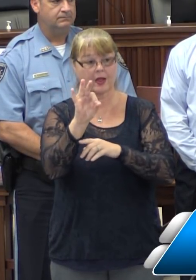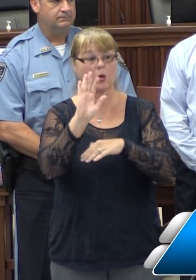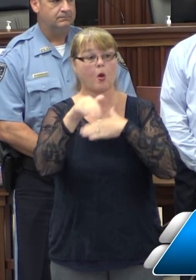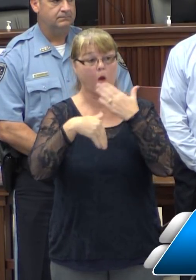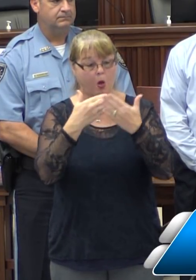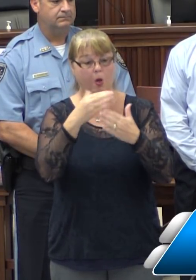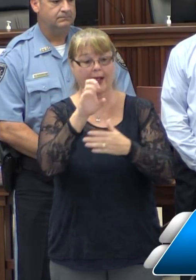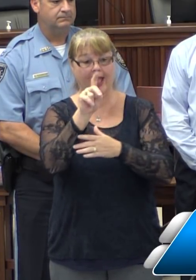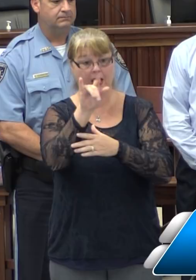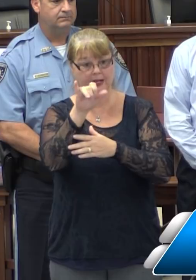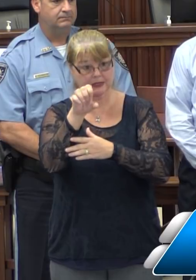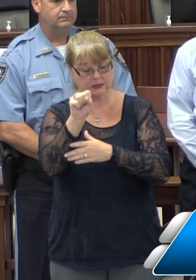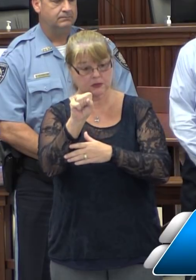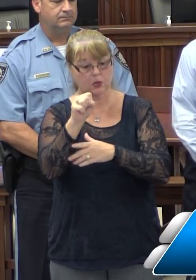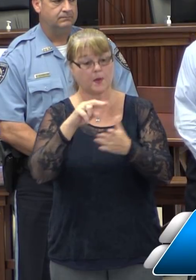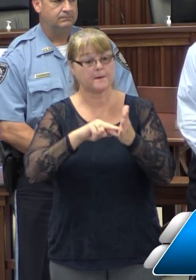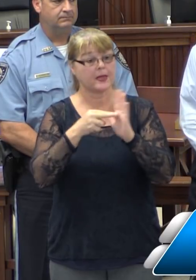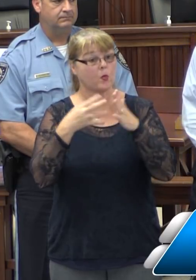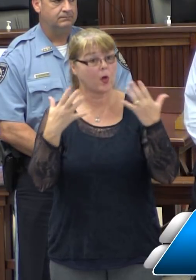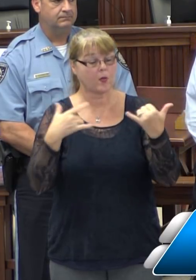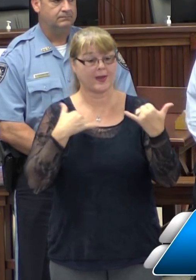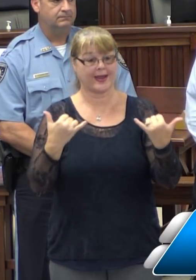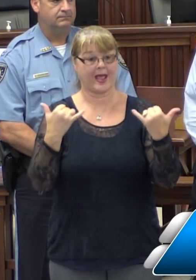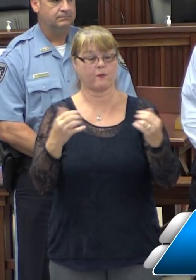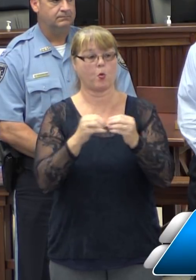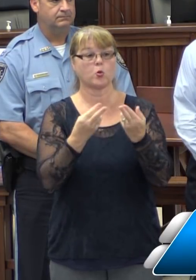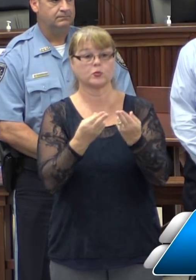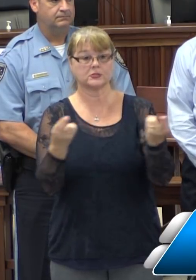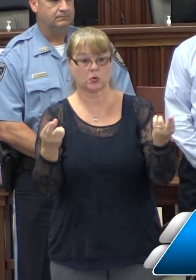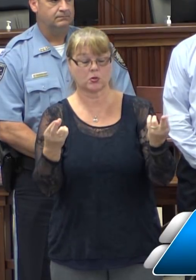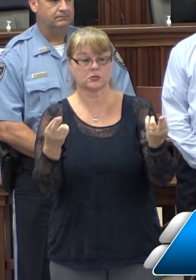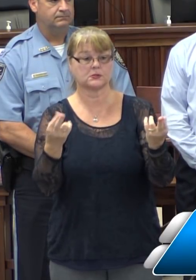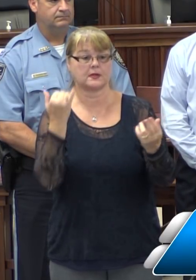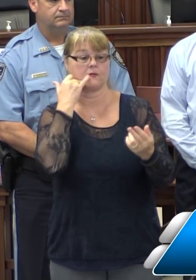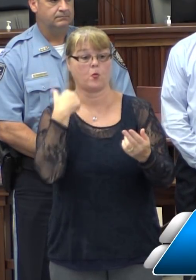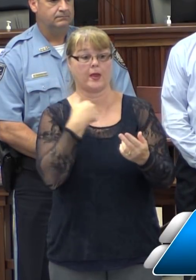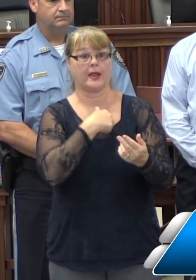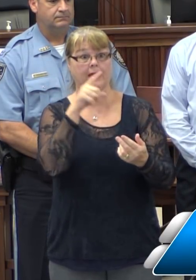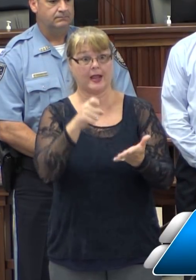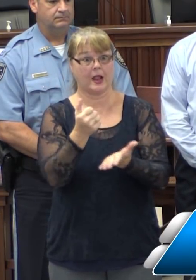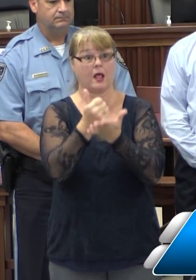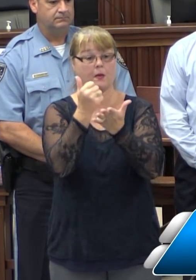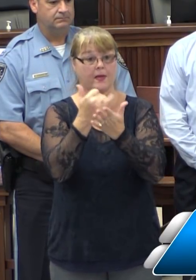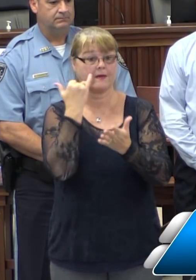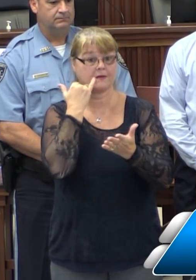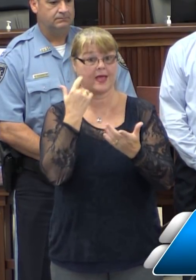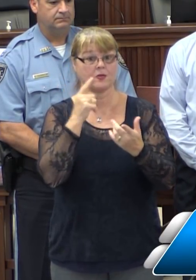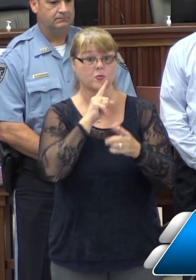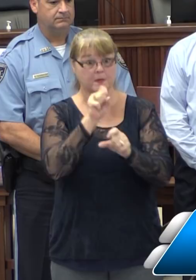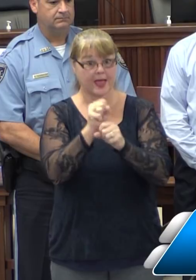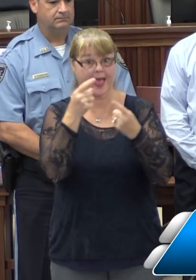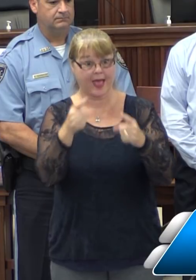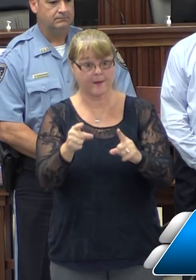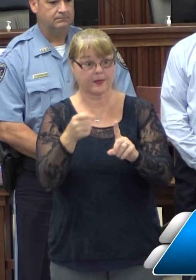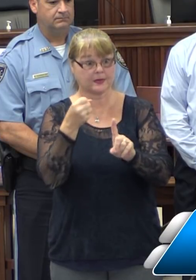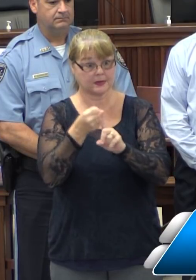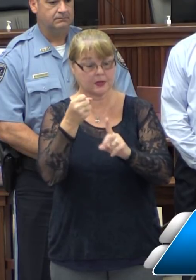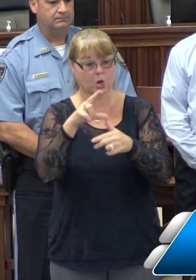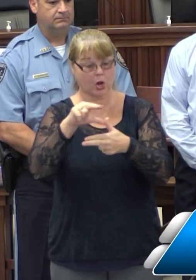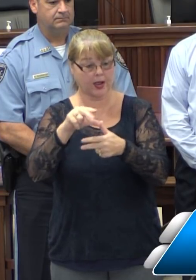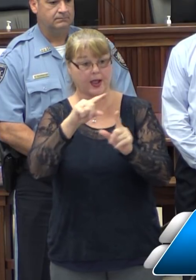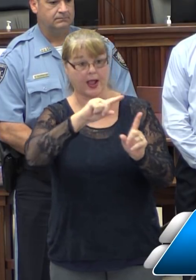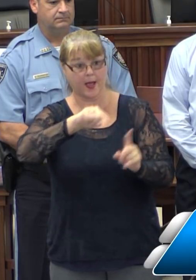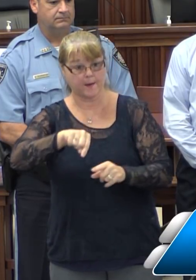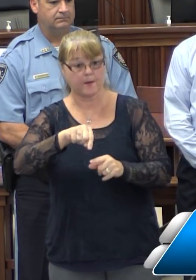counties. What that means for Chatham County is we now have more resources to draw upon. If that storm does happen to come here, we have all the resources